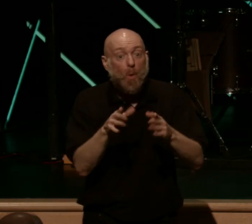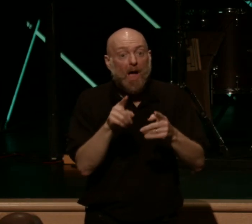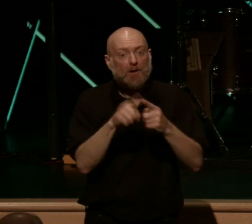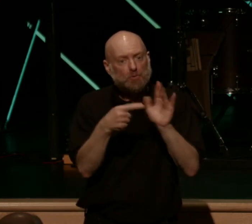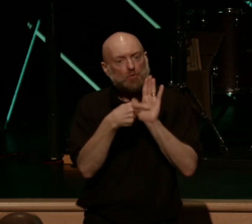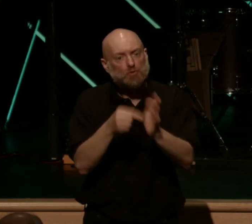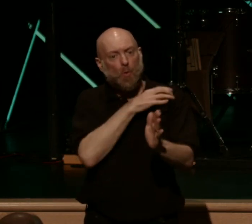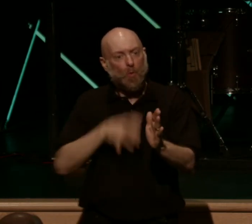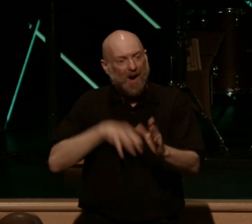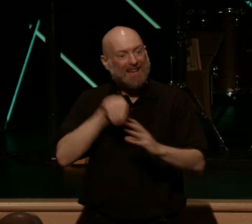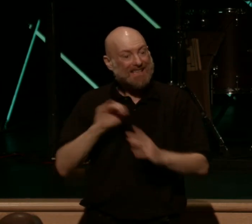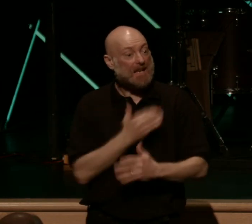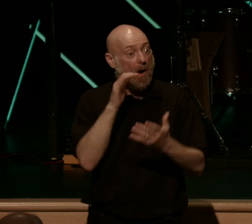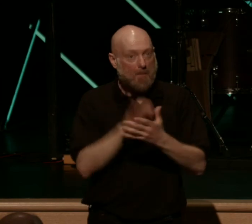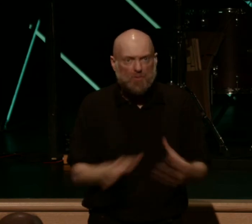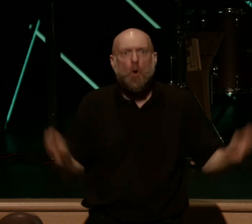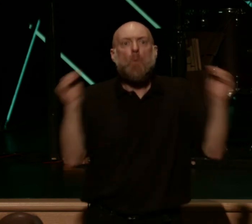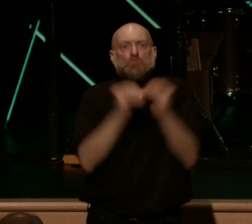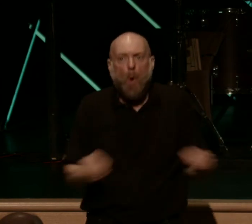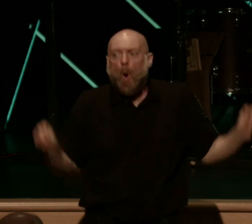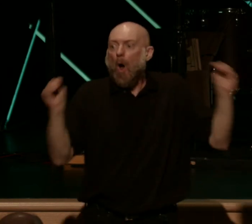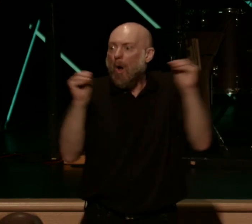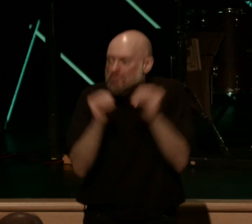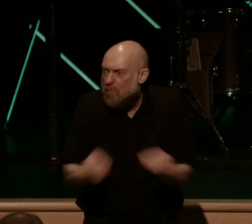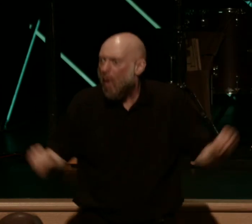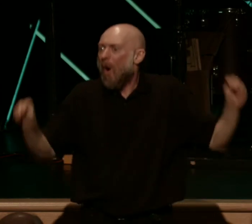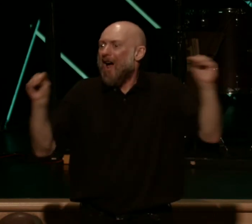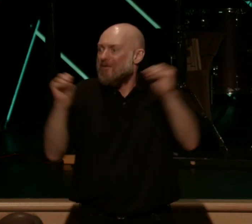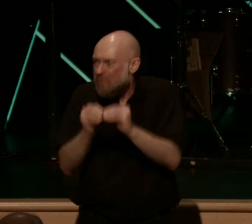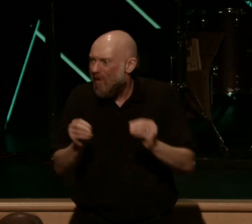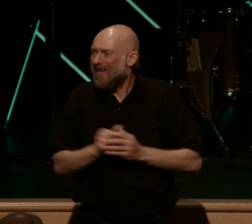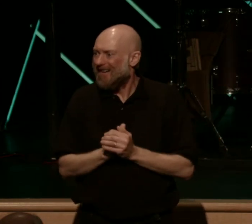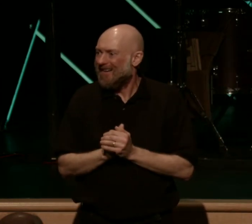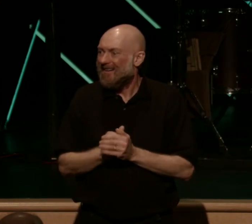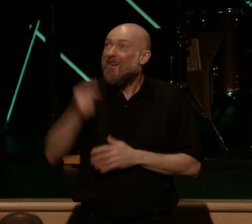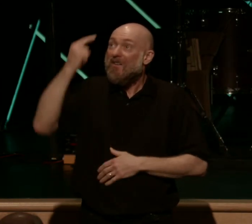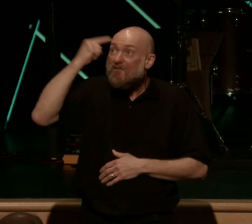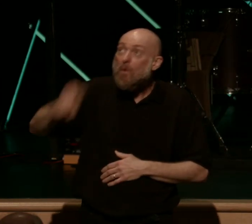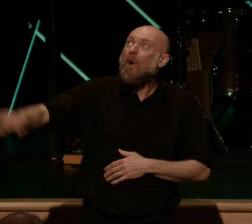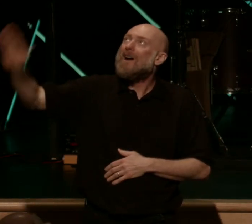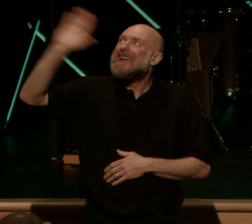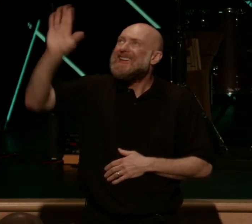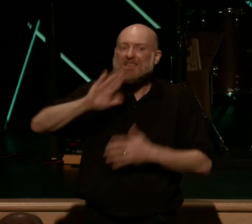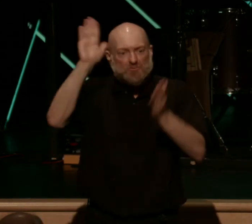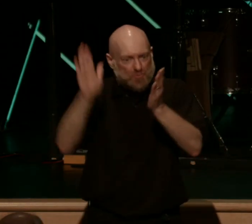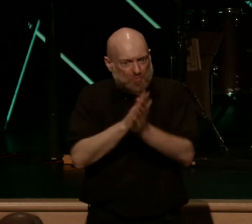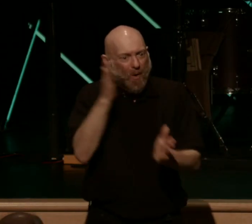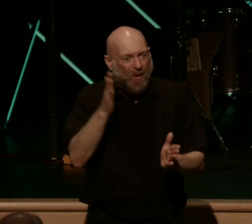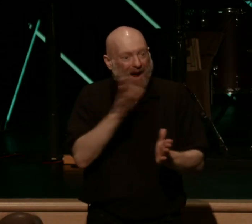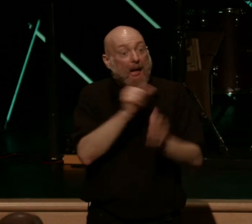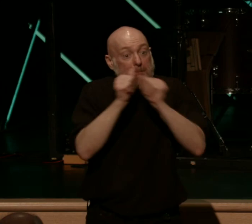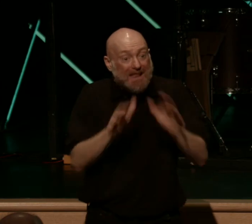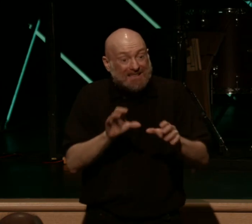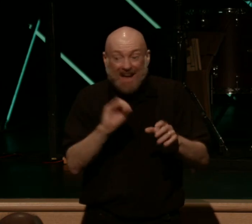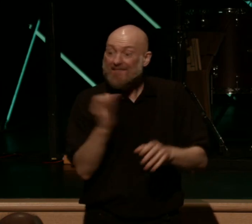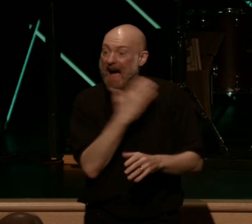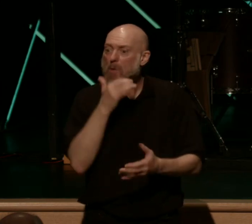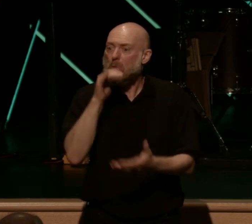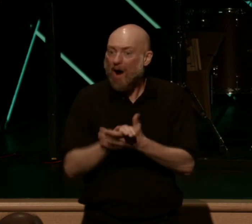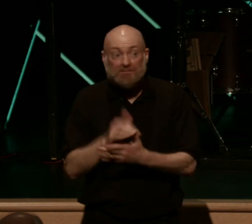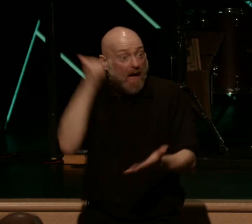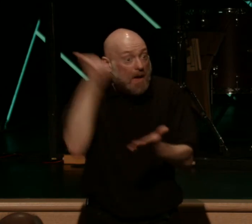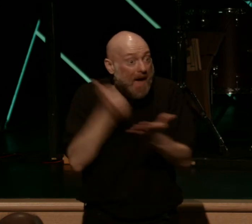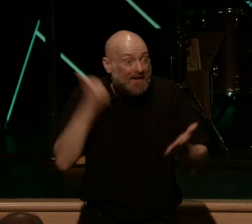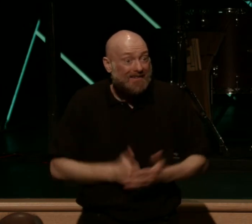role of Christ in our marriages more and more and more for his glory and the blessing of our wives.